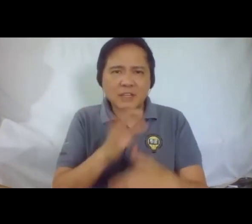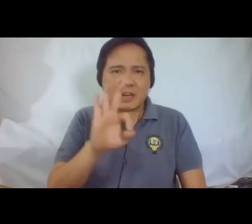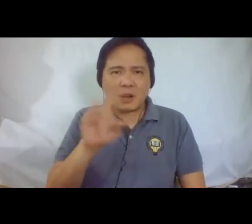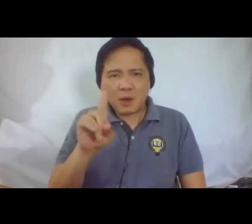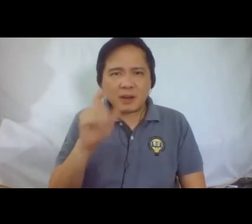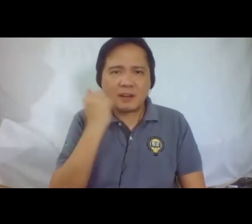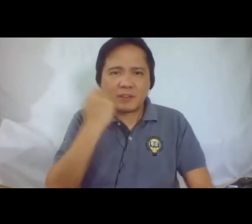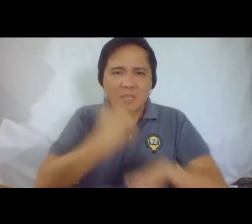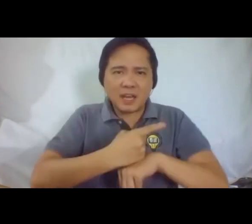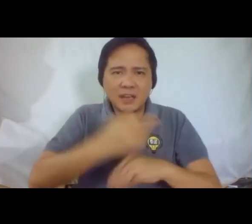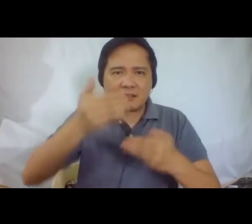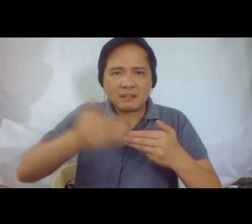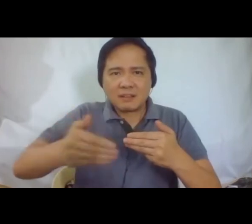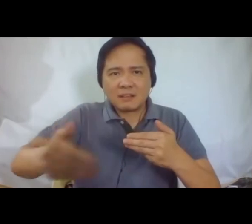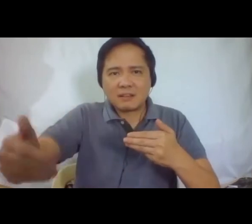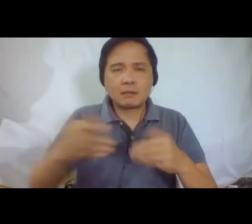But now